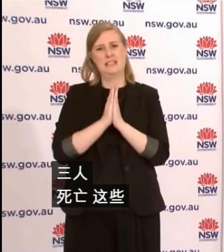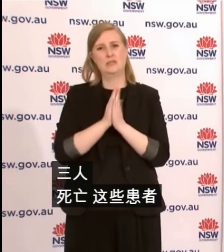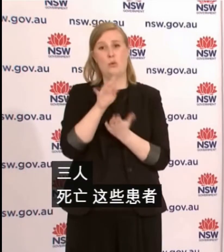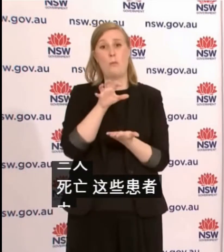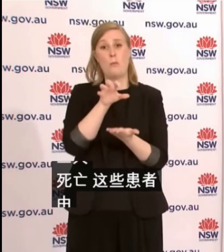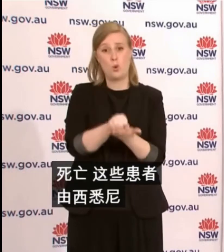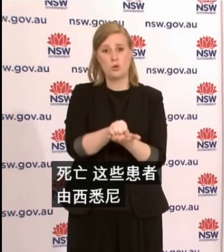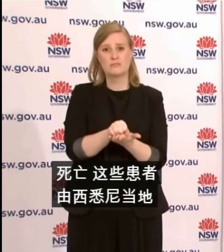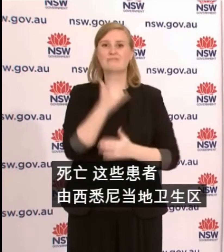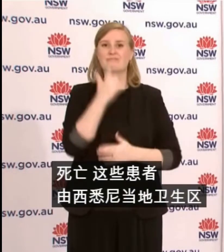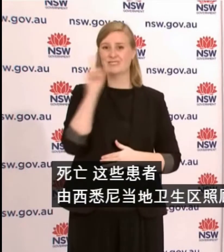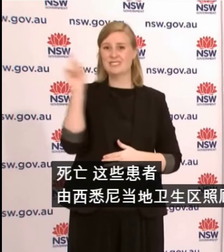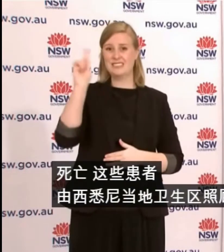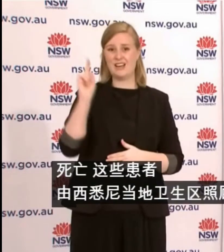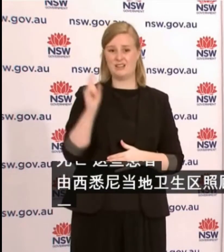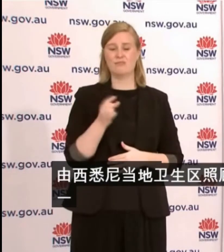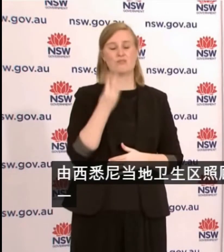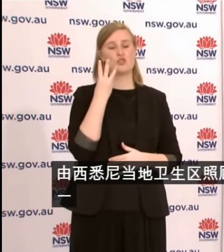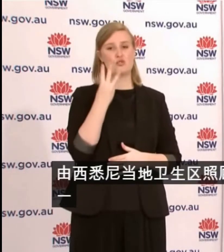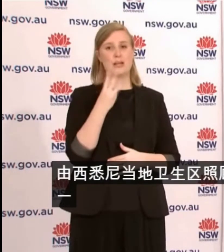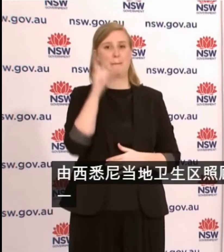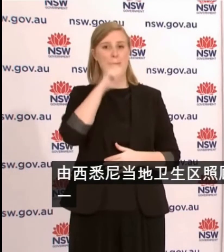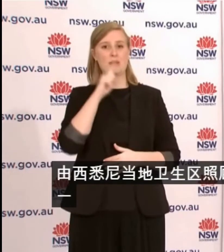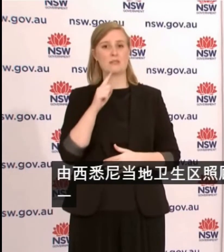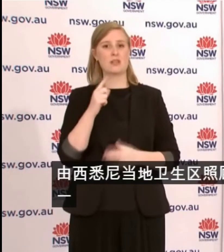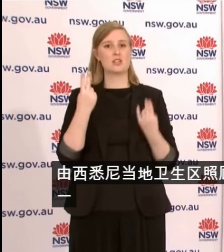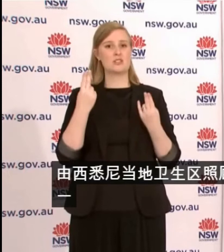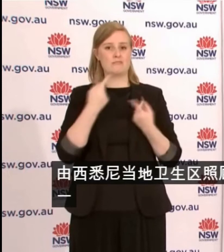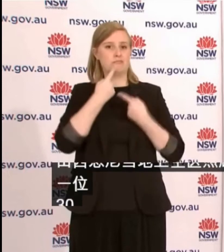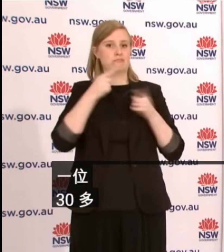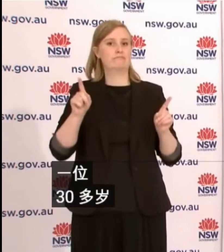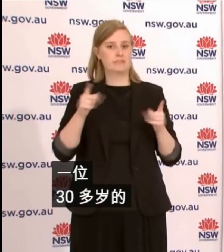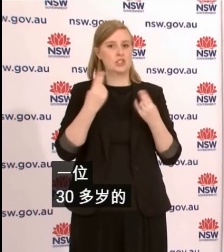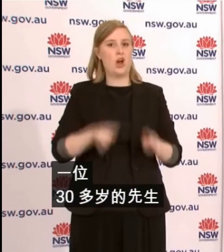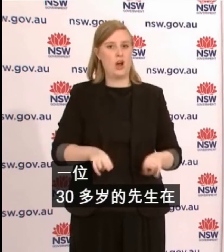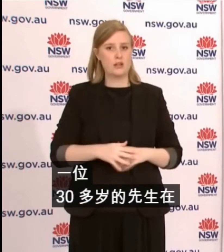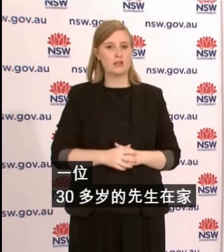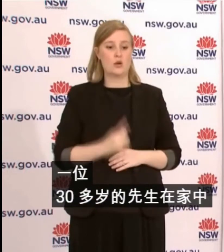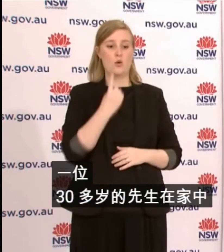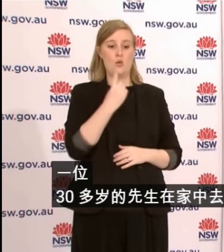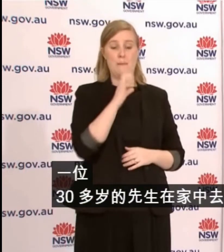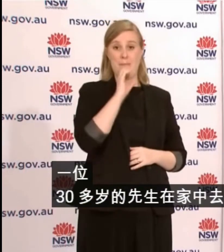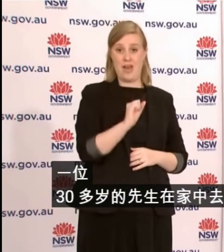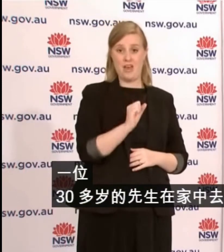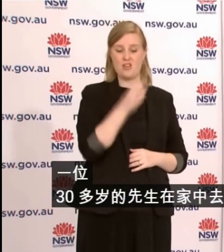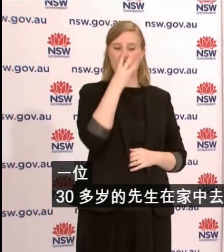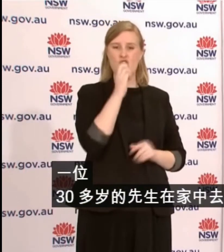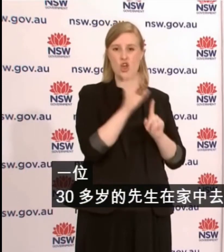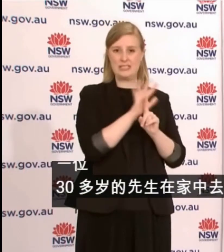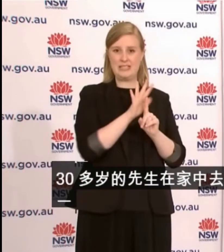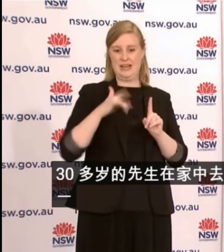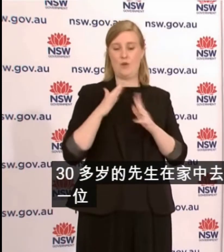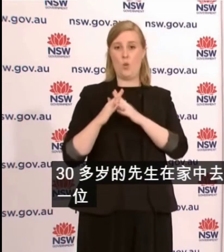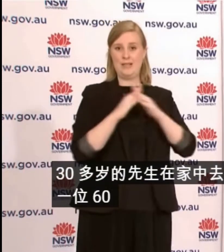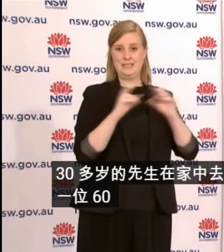was being cared for by Western Sydney Local Health District. There was a gentleman in his 30s from Western Sydney who died at home,